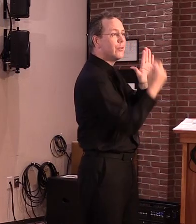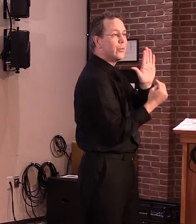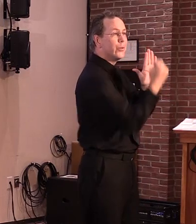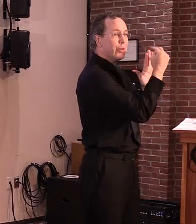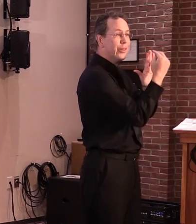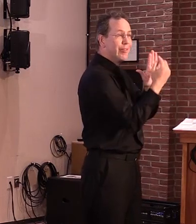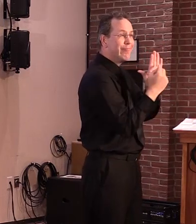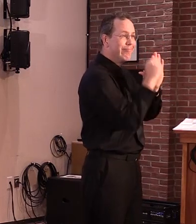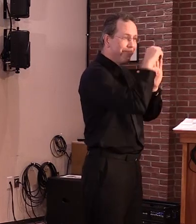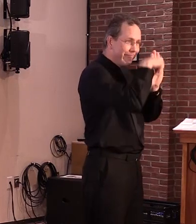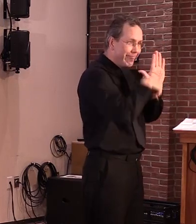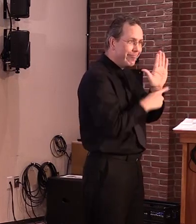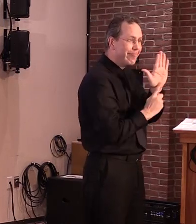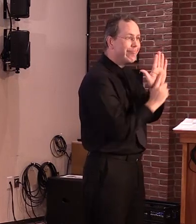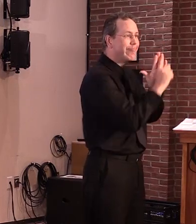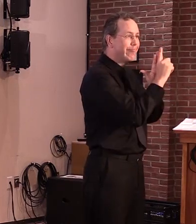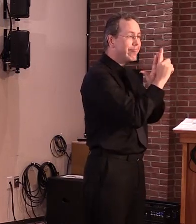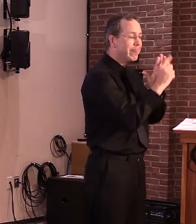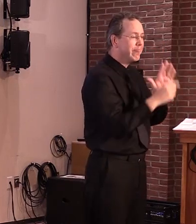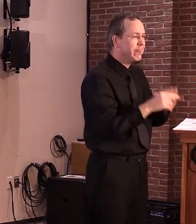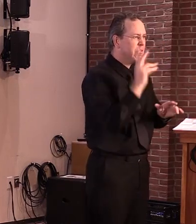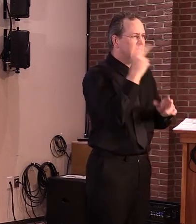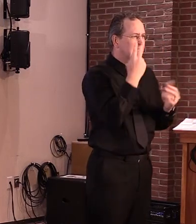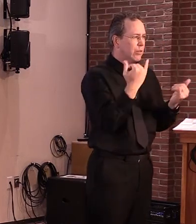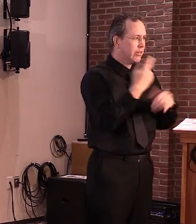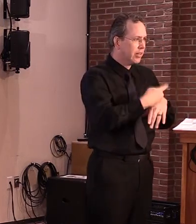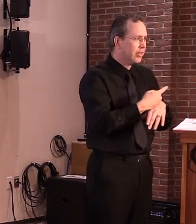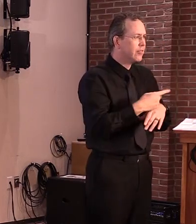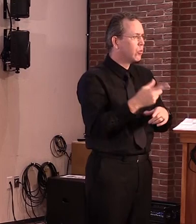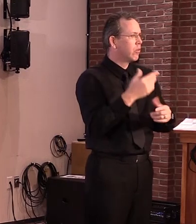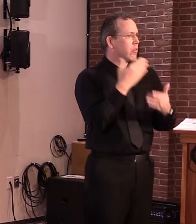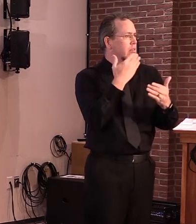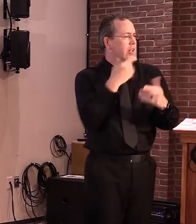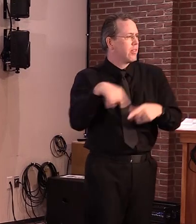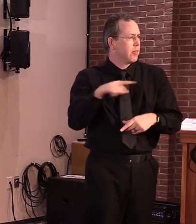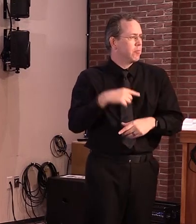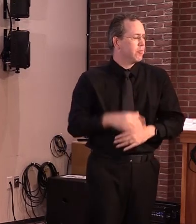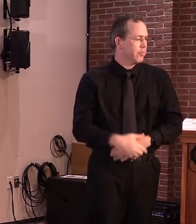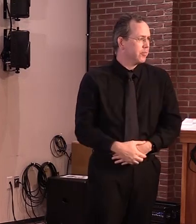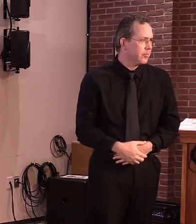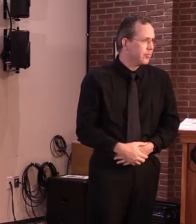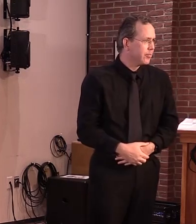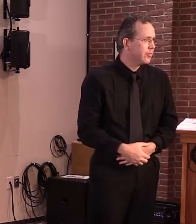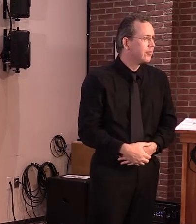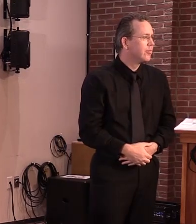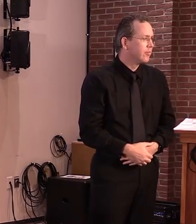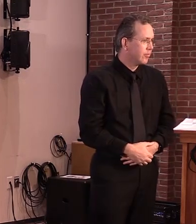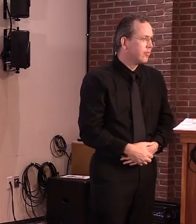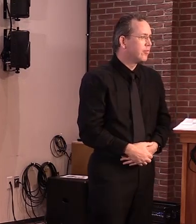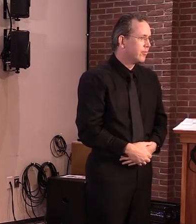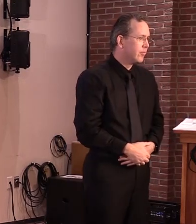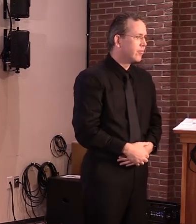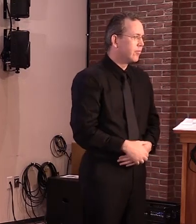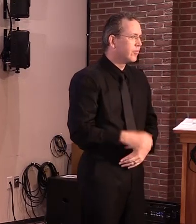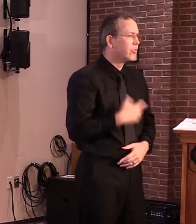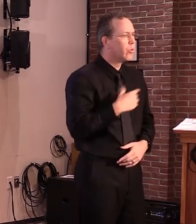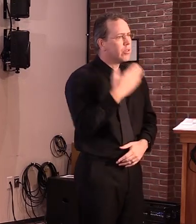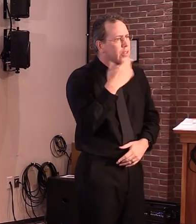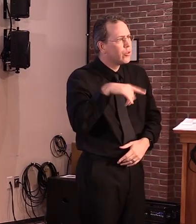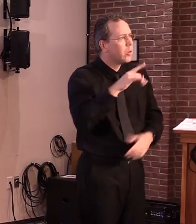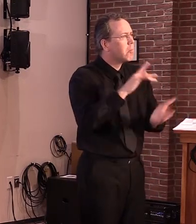return to Burlington. Now, those on the front lines have worked long, hard hours and given so much throughout